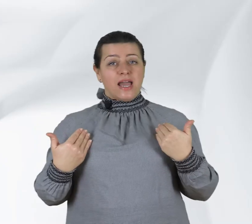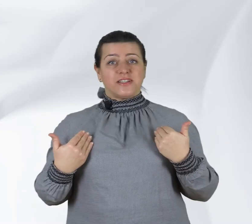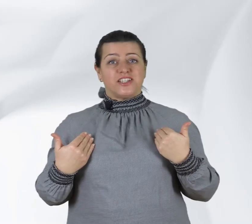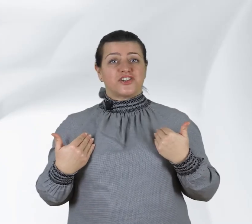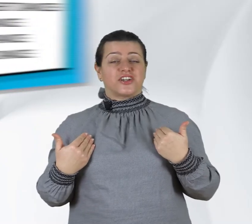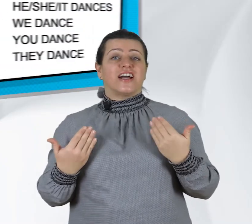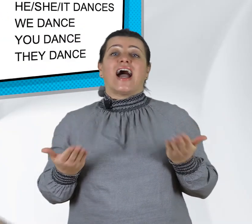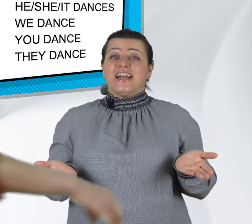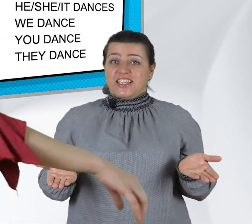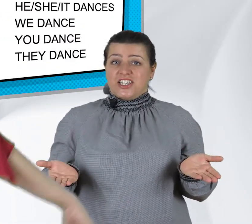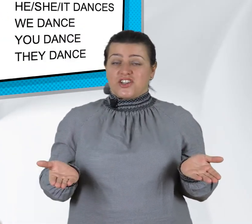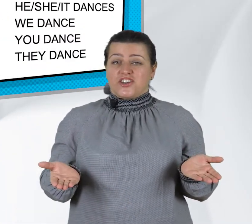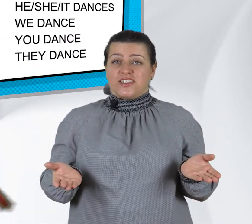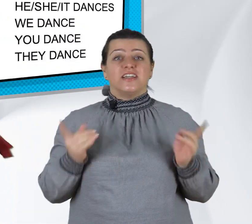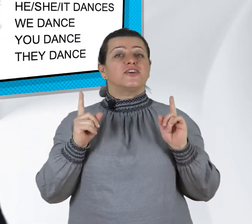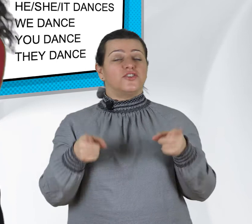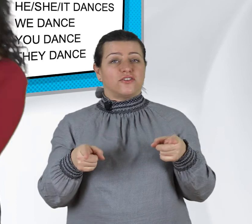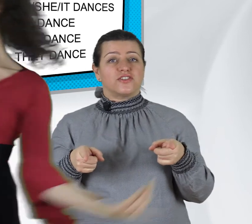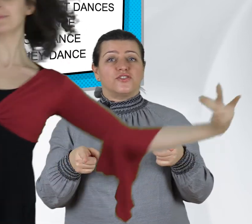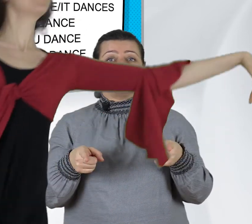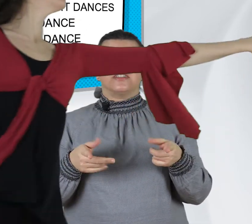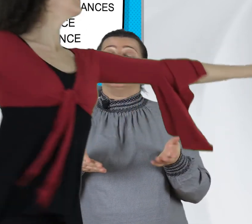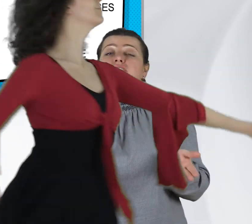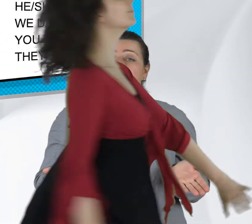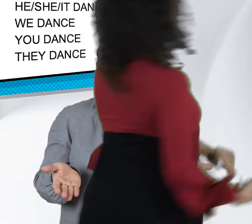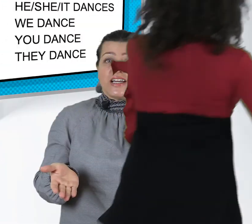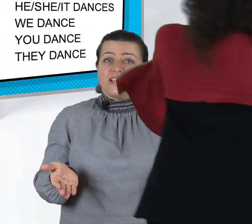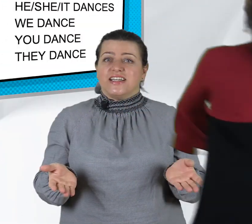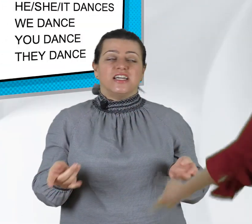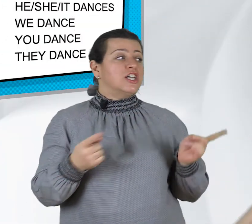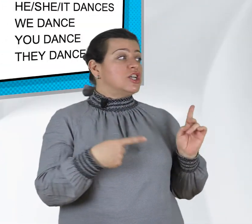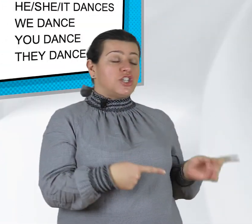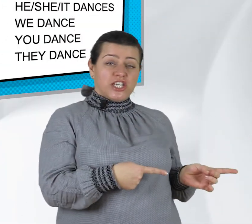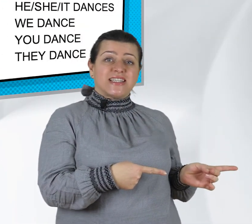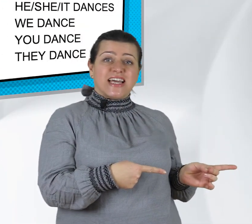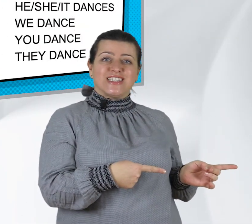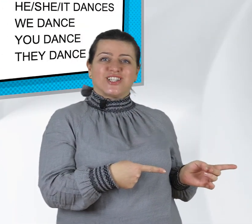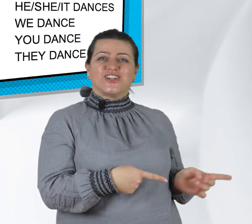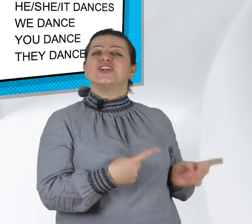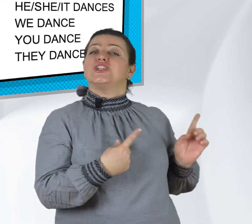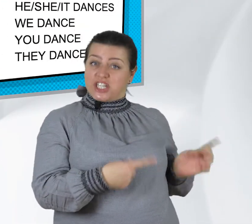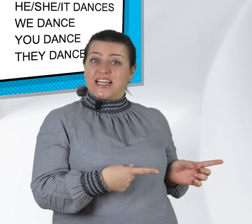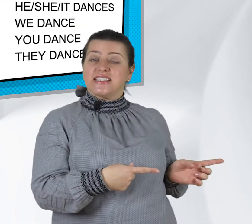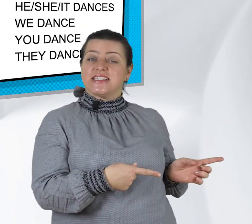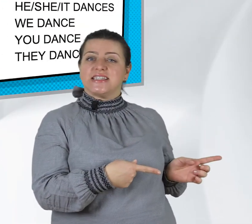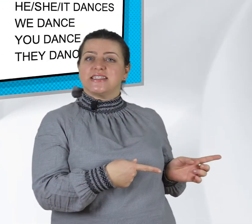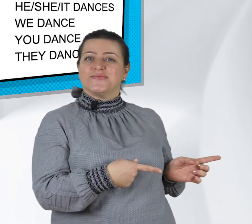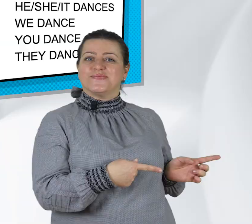I'm a teacher, I teach. You're a student, you study. She's a dancer, she dances.